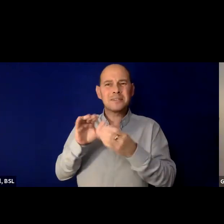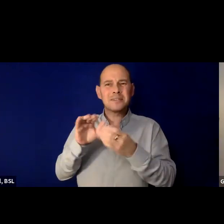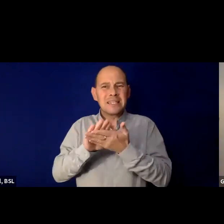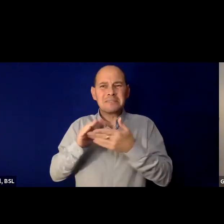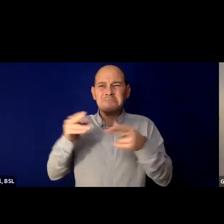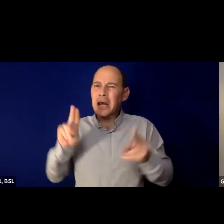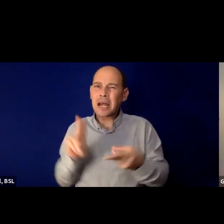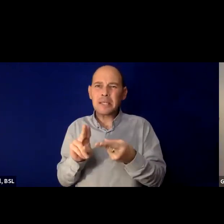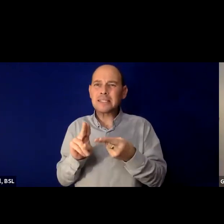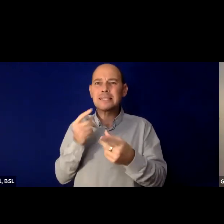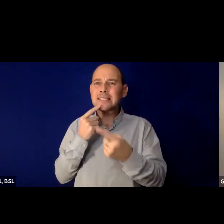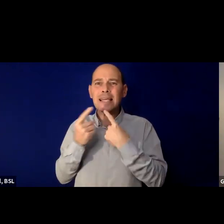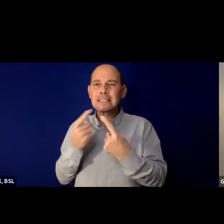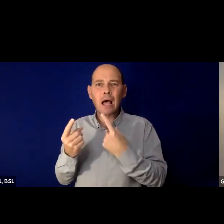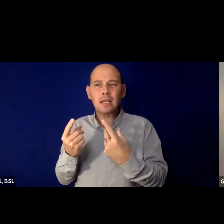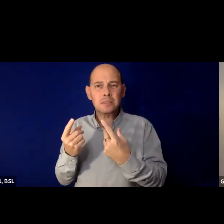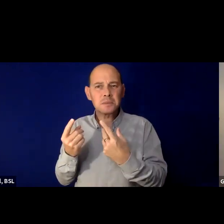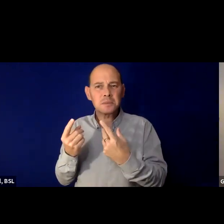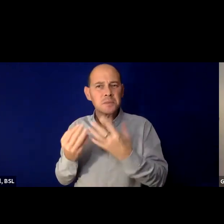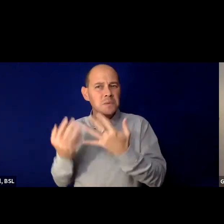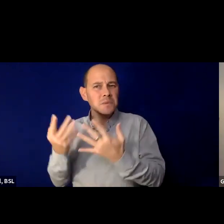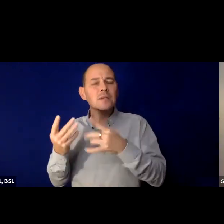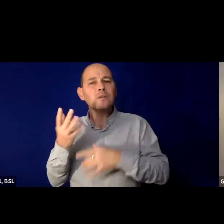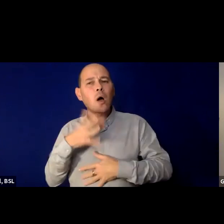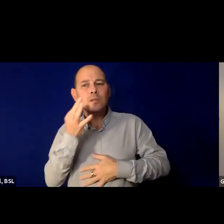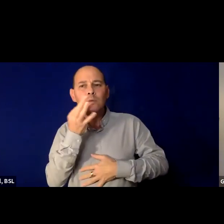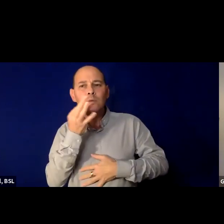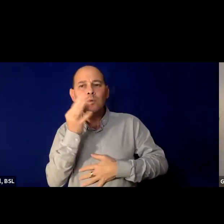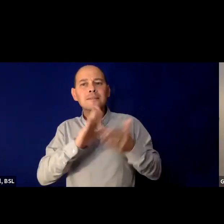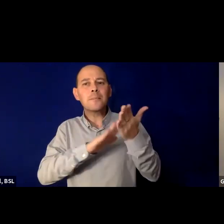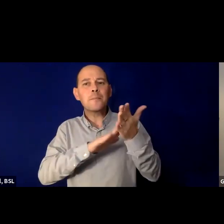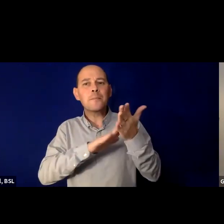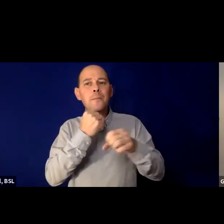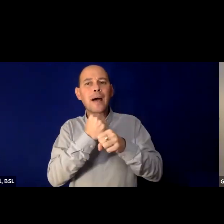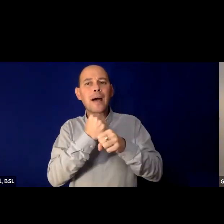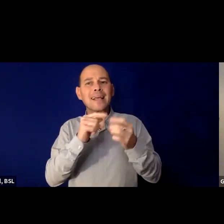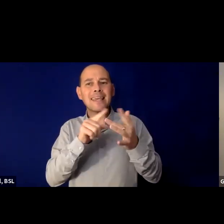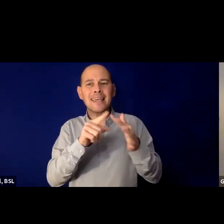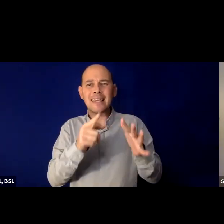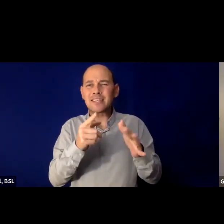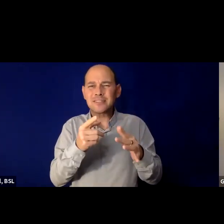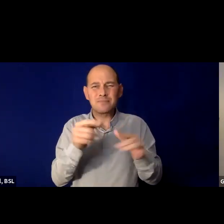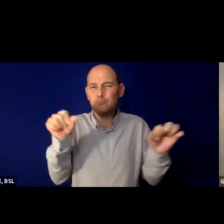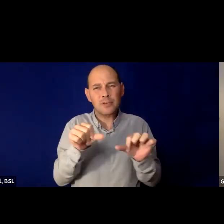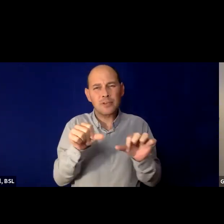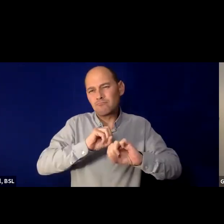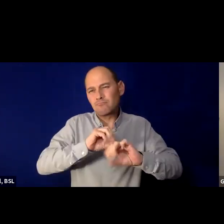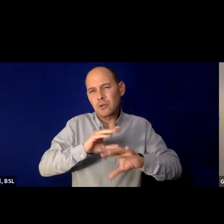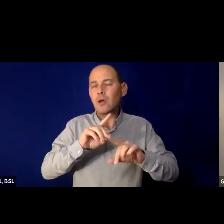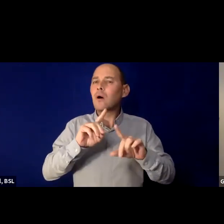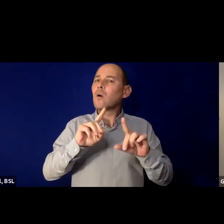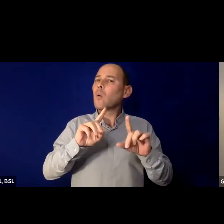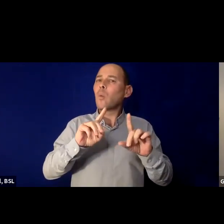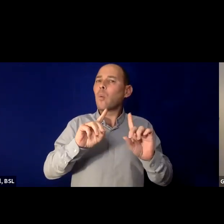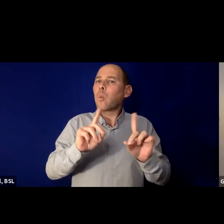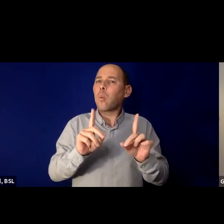that. So I maybe just wanted to quickly come across to Maggie and just hear just maybe in a couple of sentences really, just a short overview on